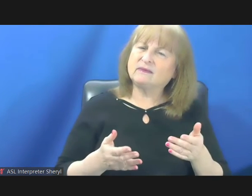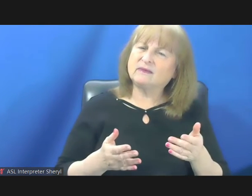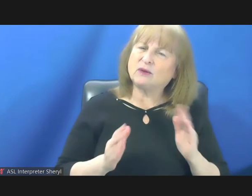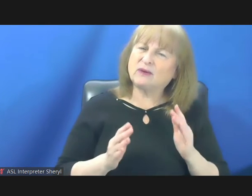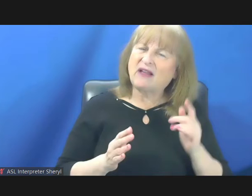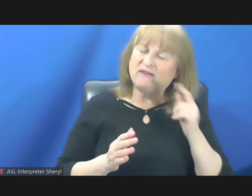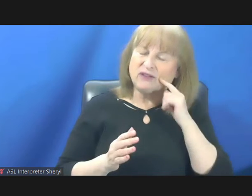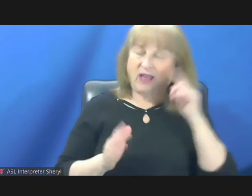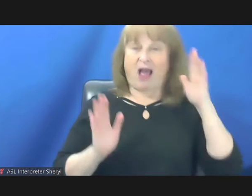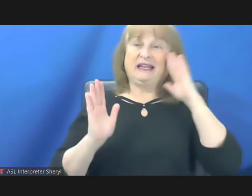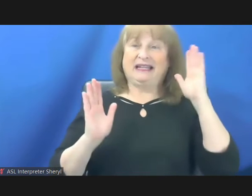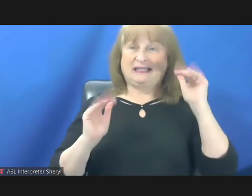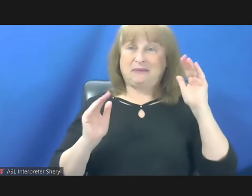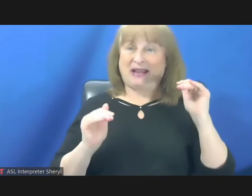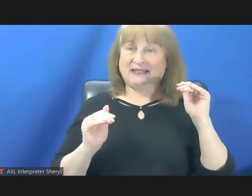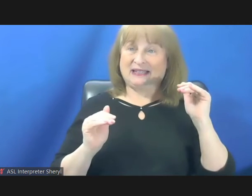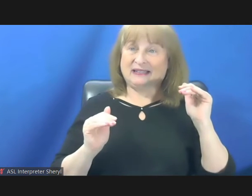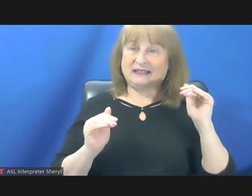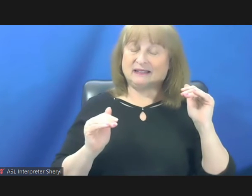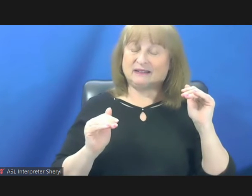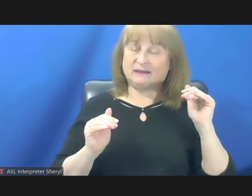the unexpected